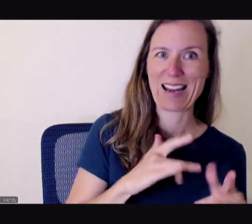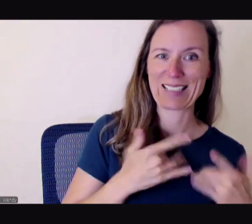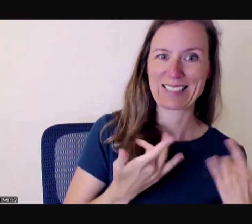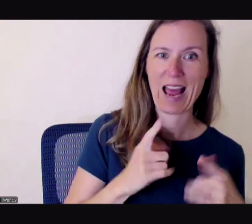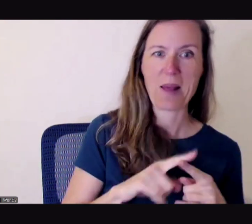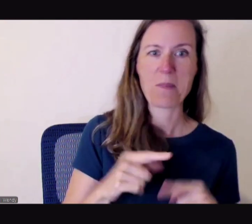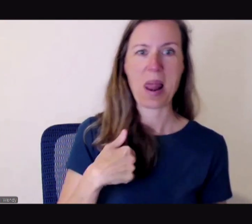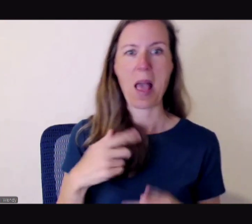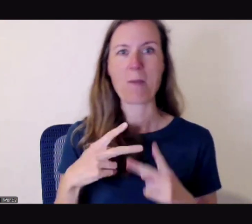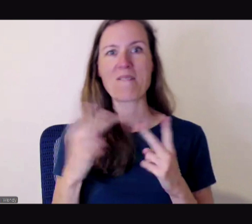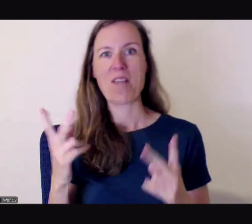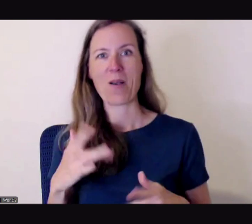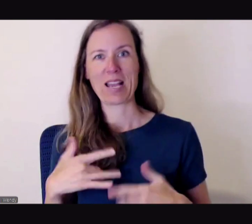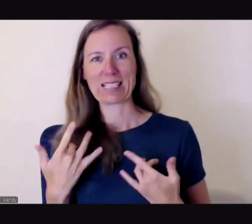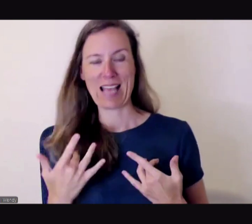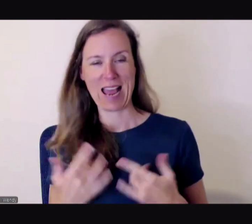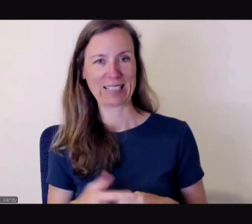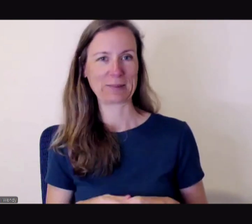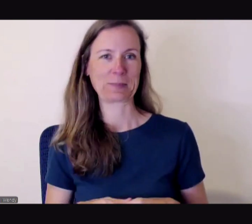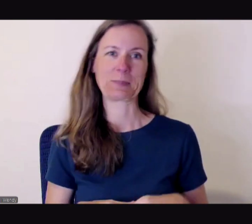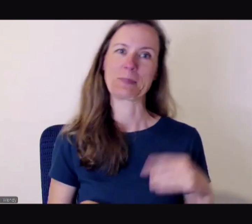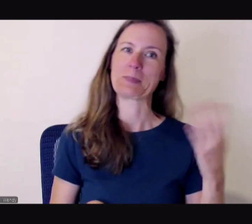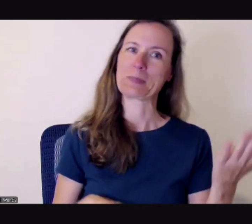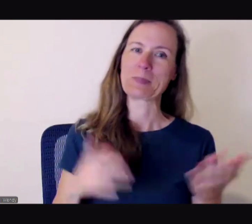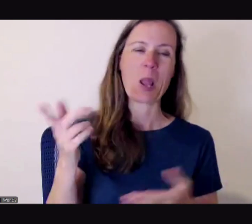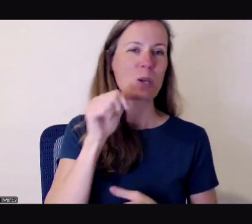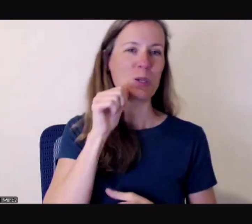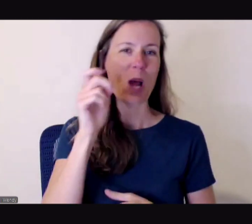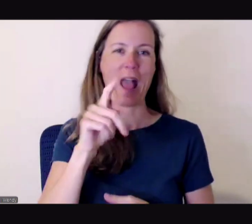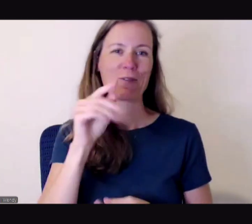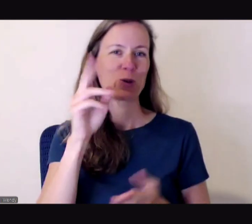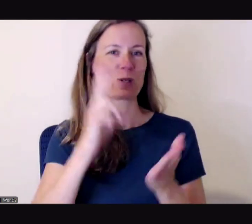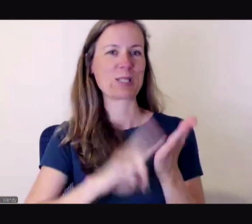sign up if you don't want to. No, we will. Thank you.